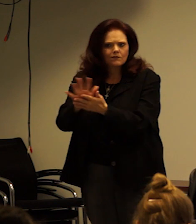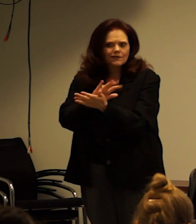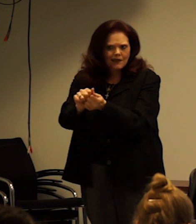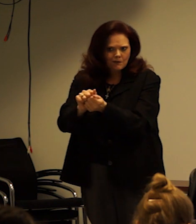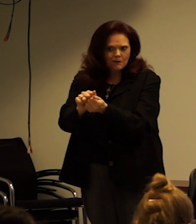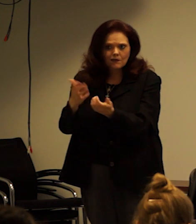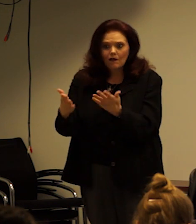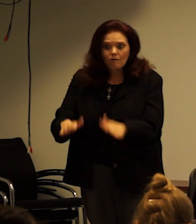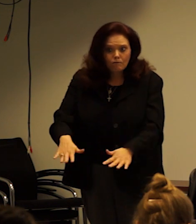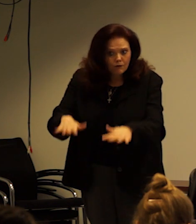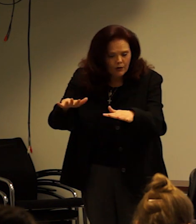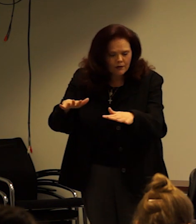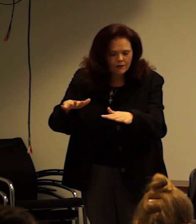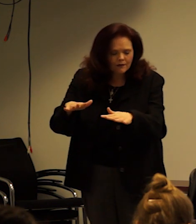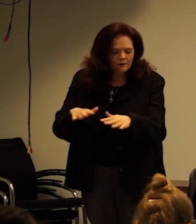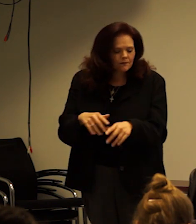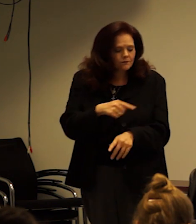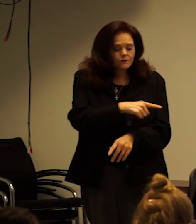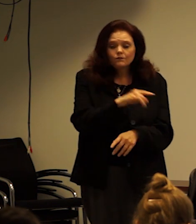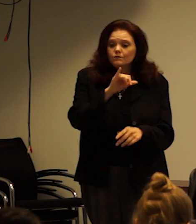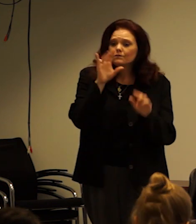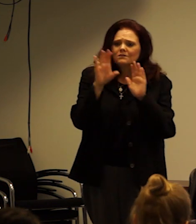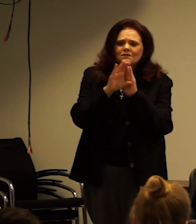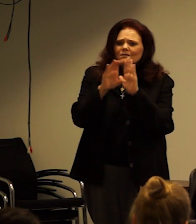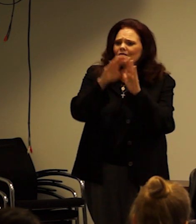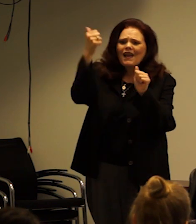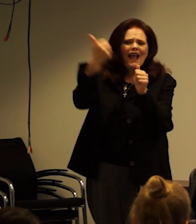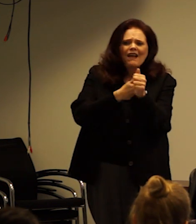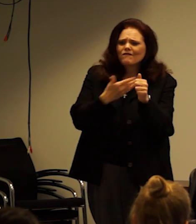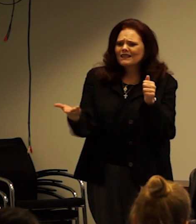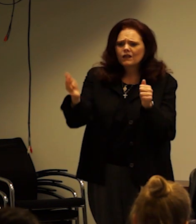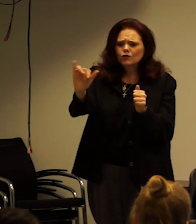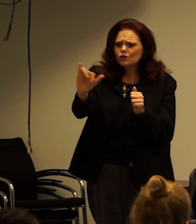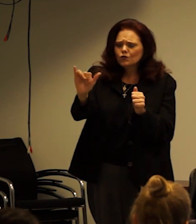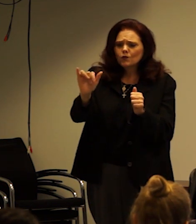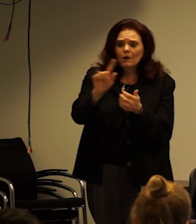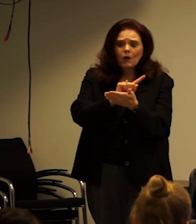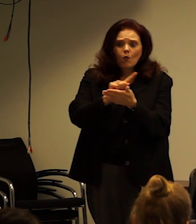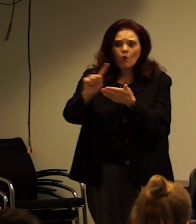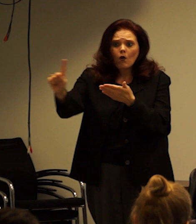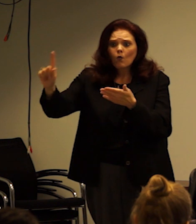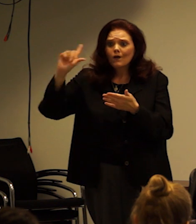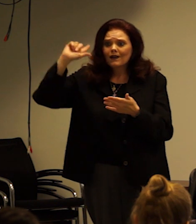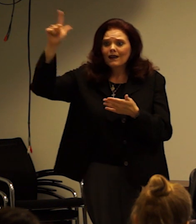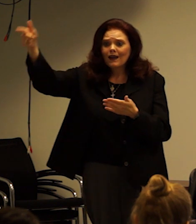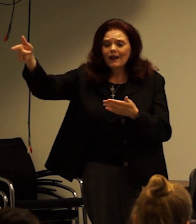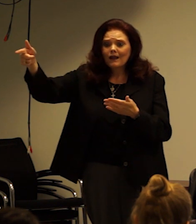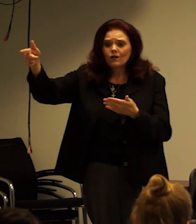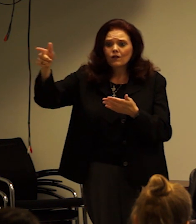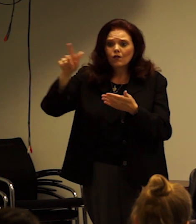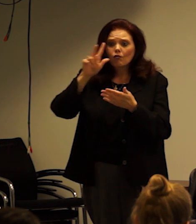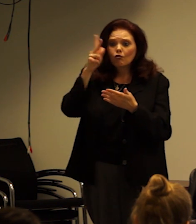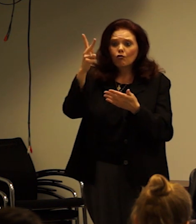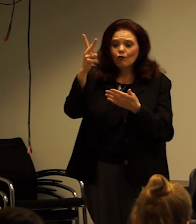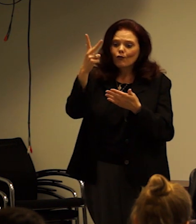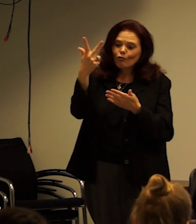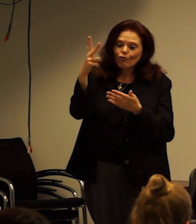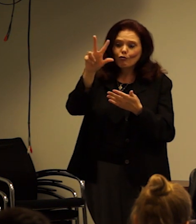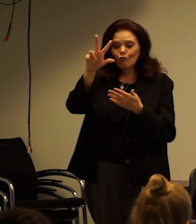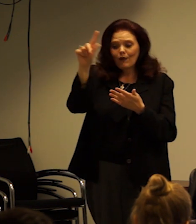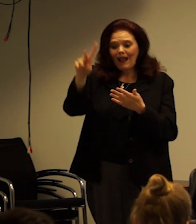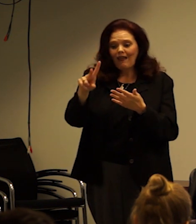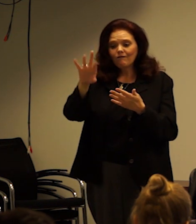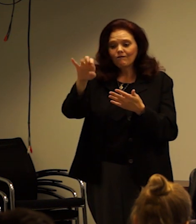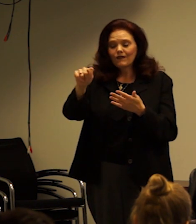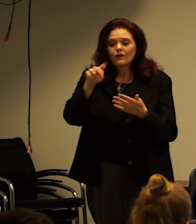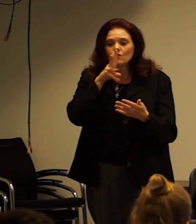got flooded. Okay. And take pictures of everything, because a week later when everything's had 3.5 feet of water on it, you don't